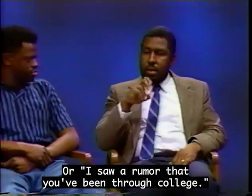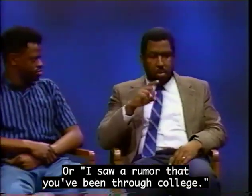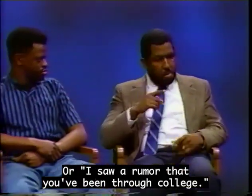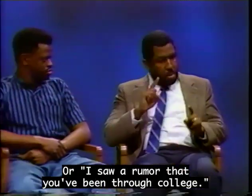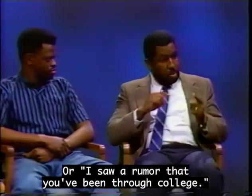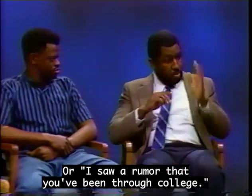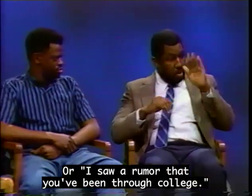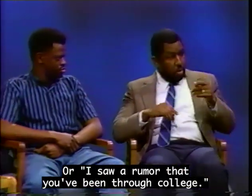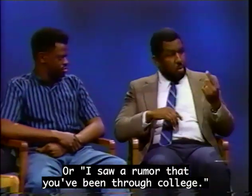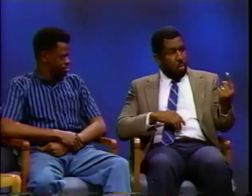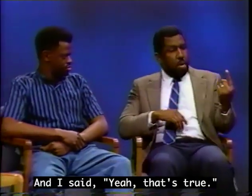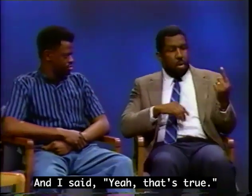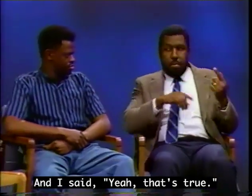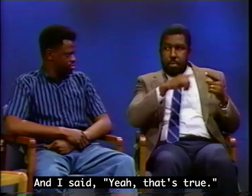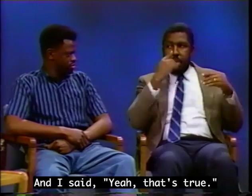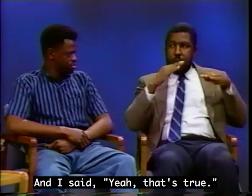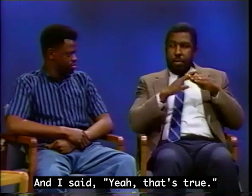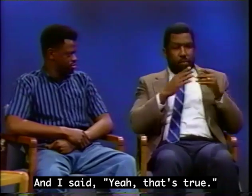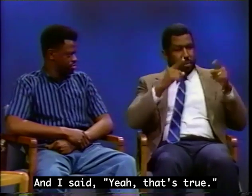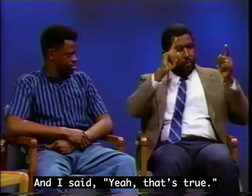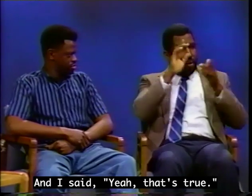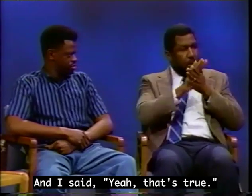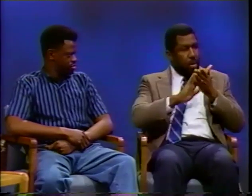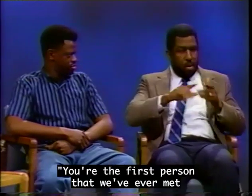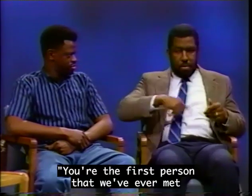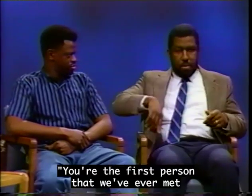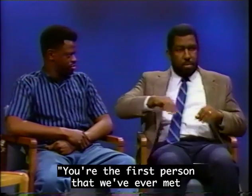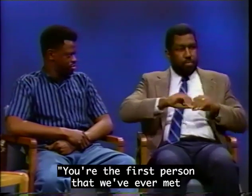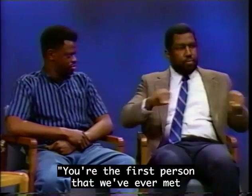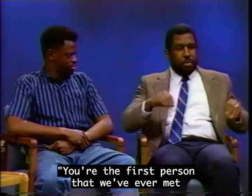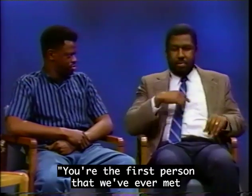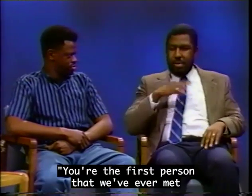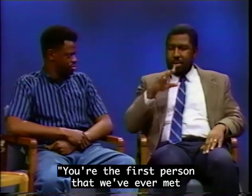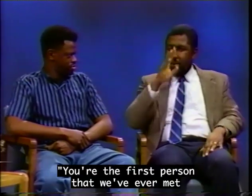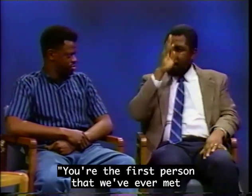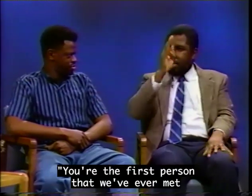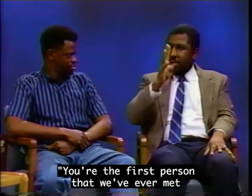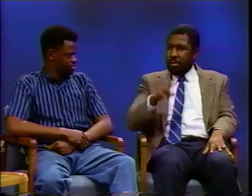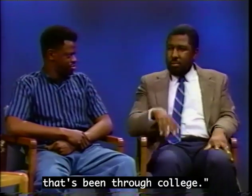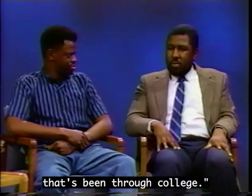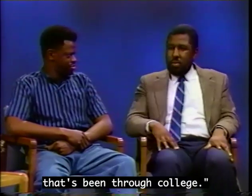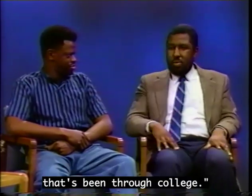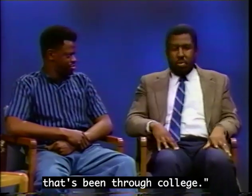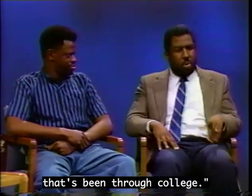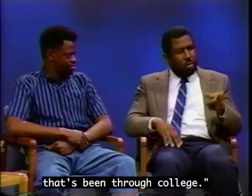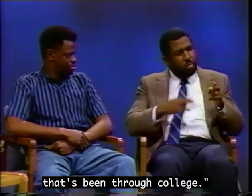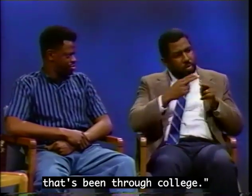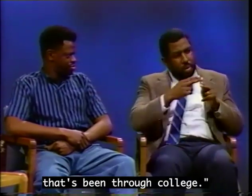you've been through college?" And I said, "Yeah, that's true." And this is the first person that we've ever met that's been through college.